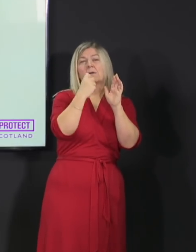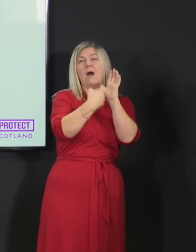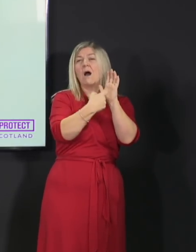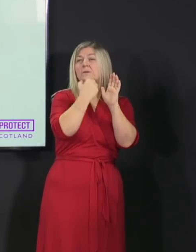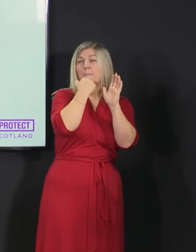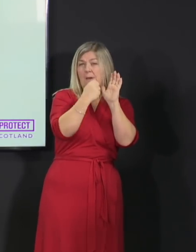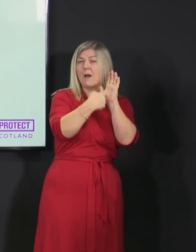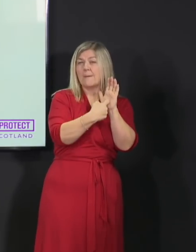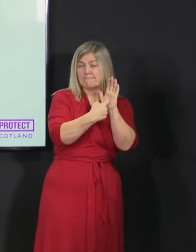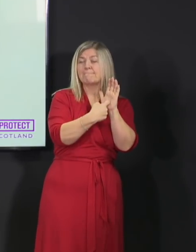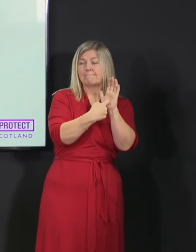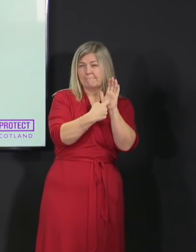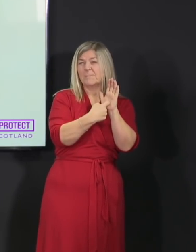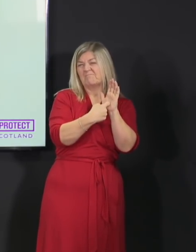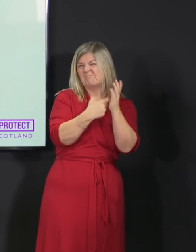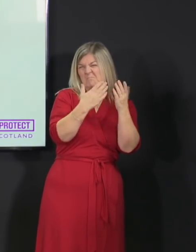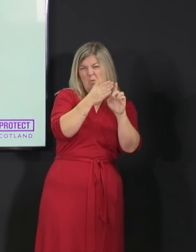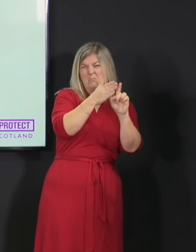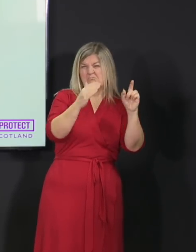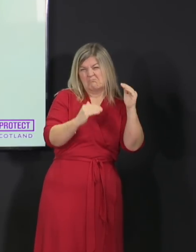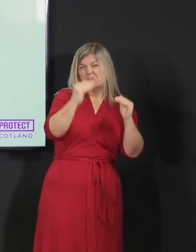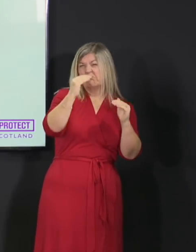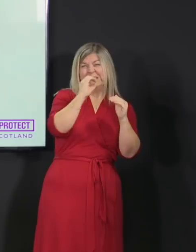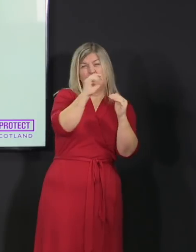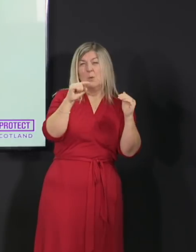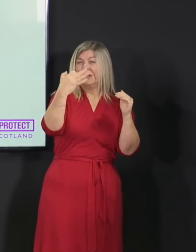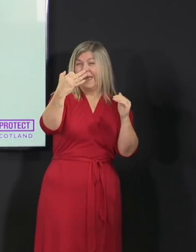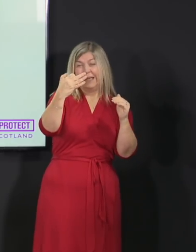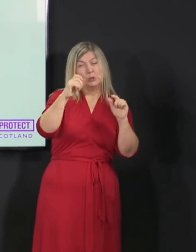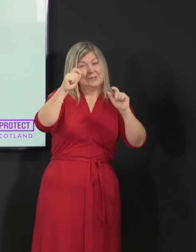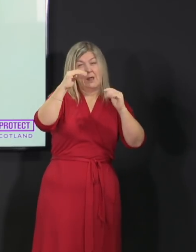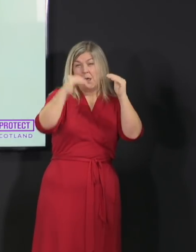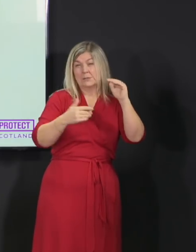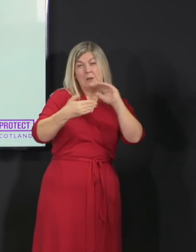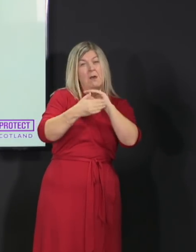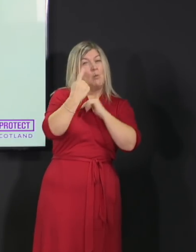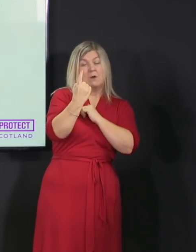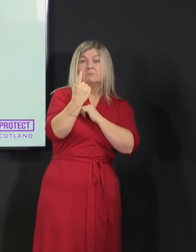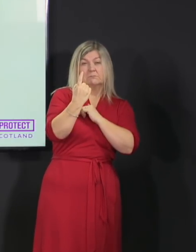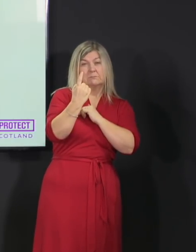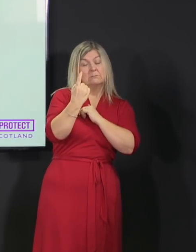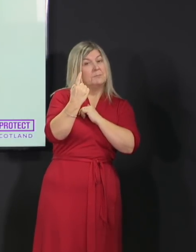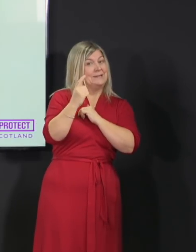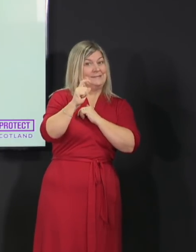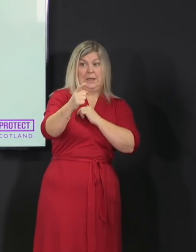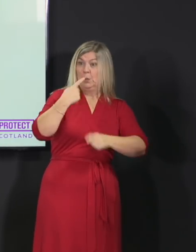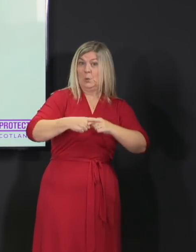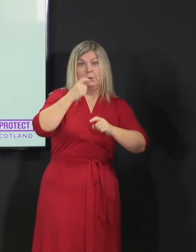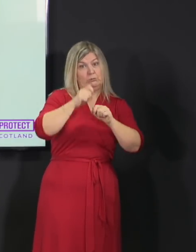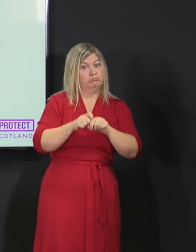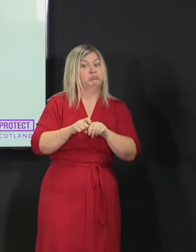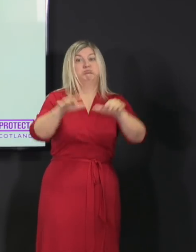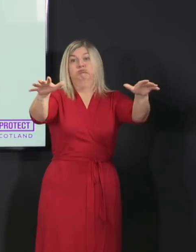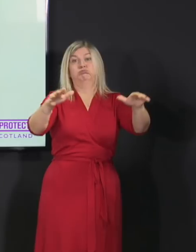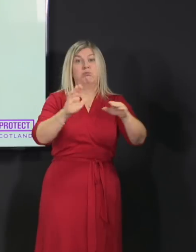0.9. That's encouraging as well, but as I say, it doesn't take an awful lot for that to suddenly run away from us again. And so my